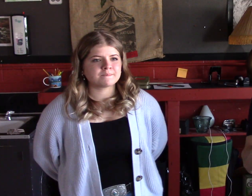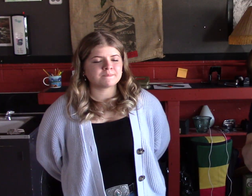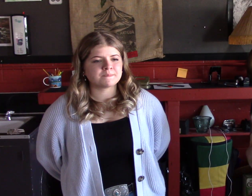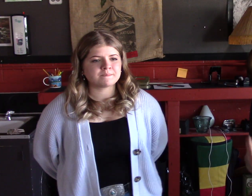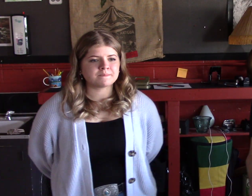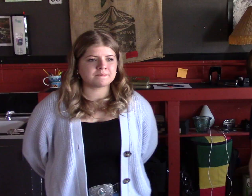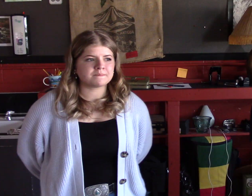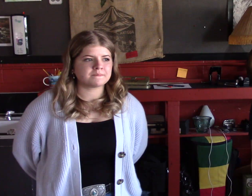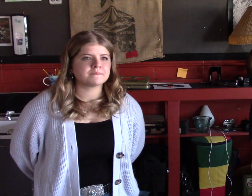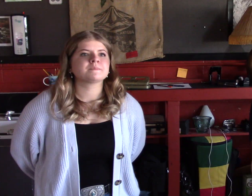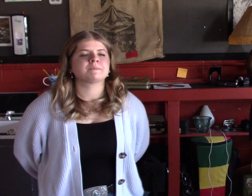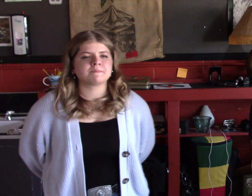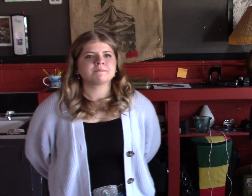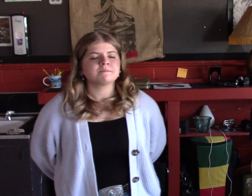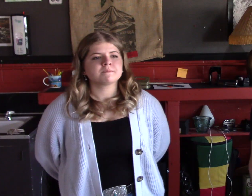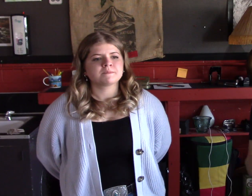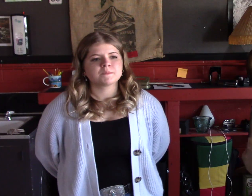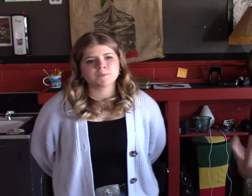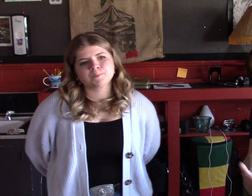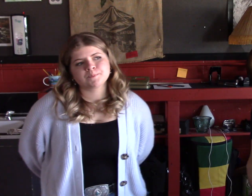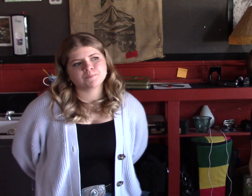do this to every kid, but we're just giving you an